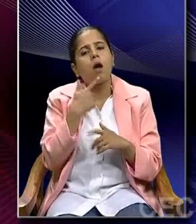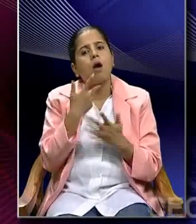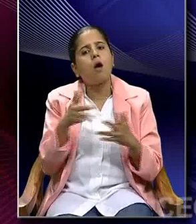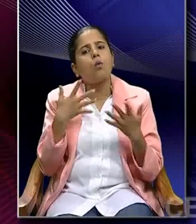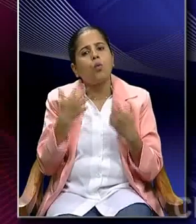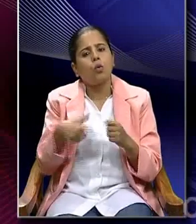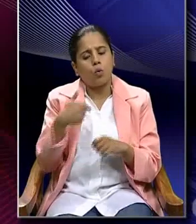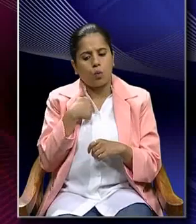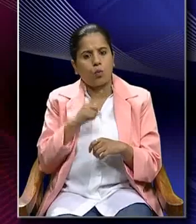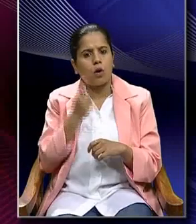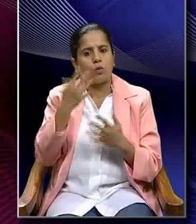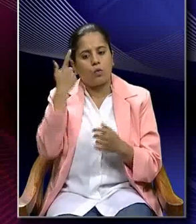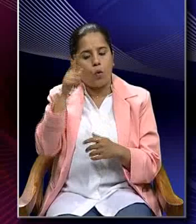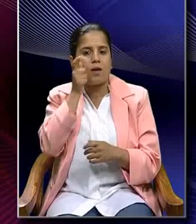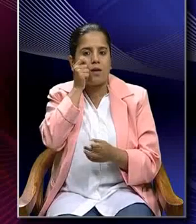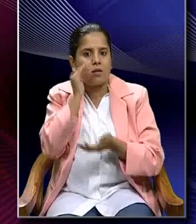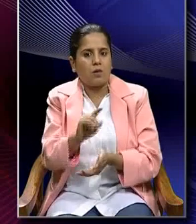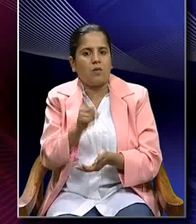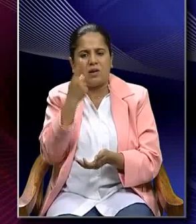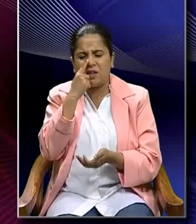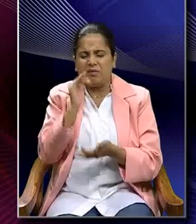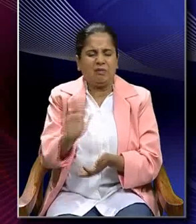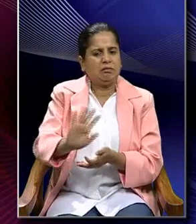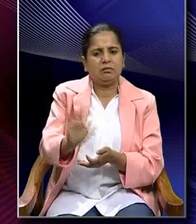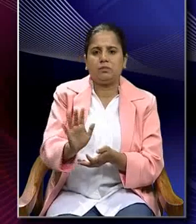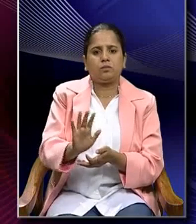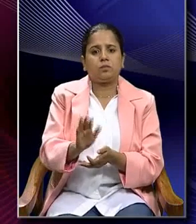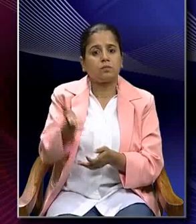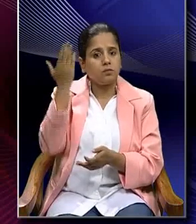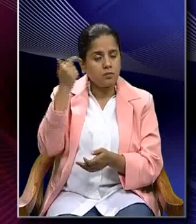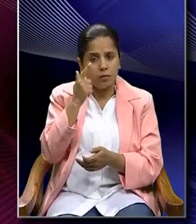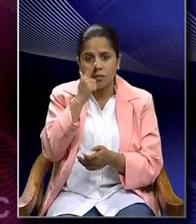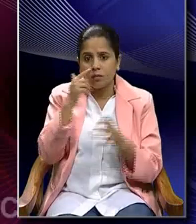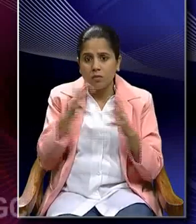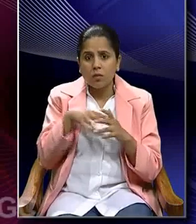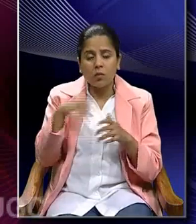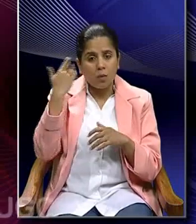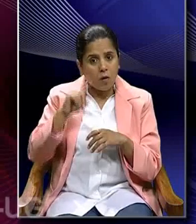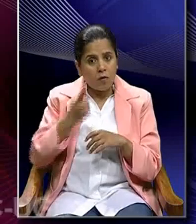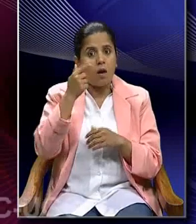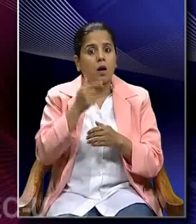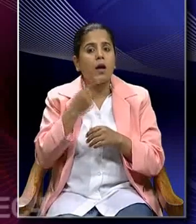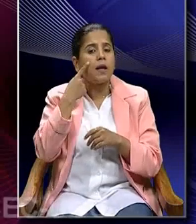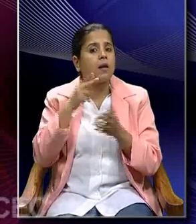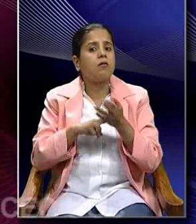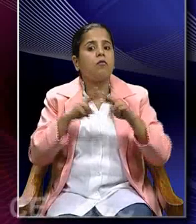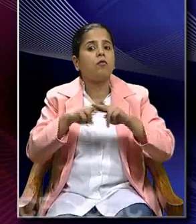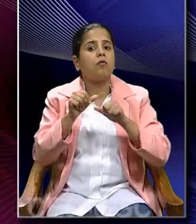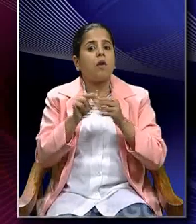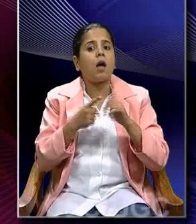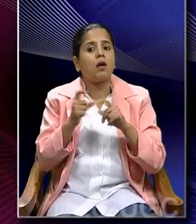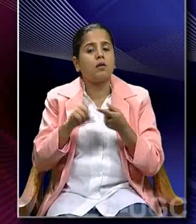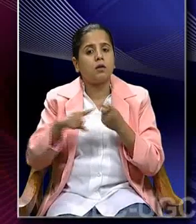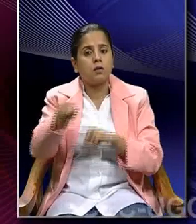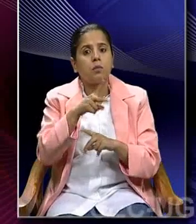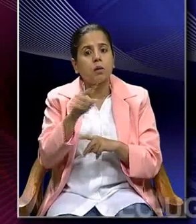their preference for sons over daughters. Earlier it was female infanticide because it had to be done other